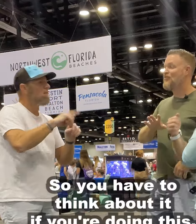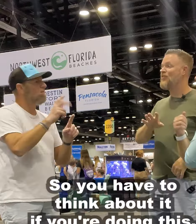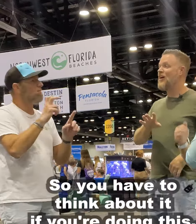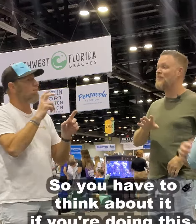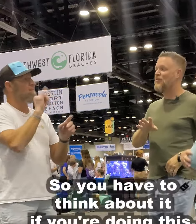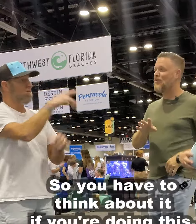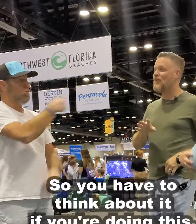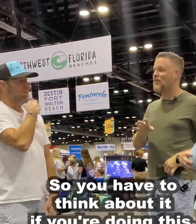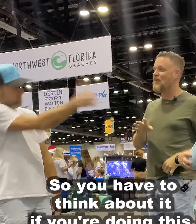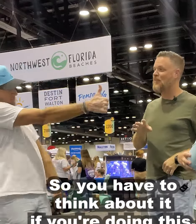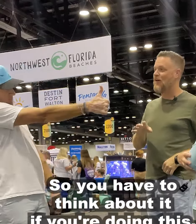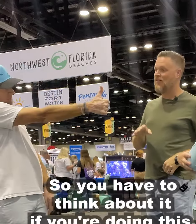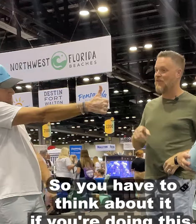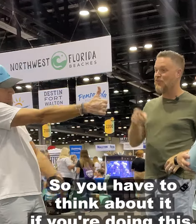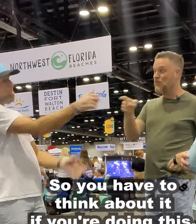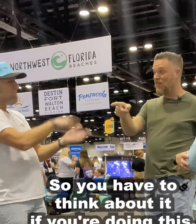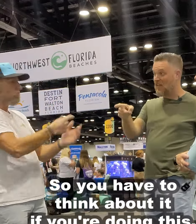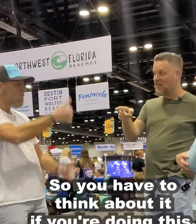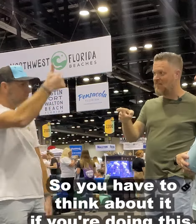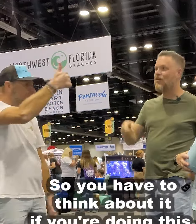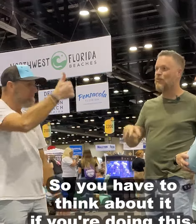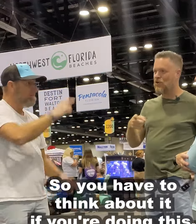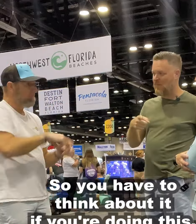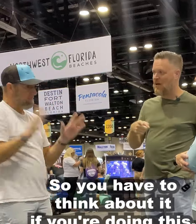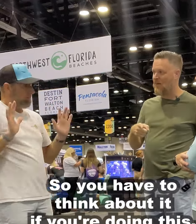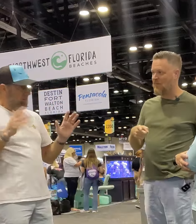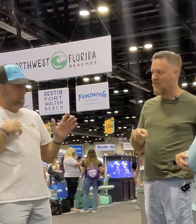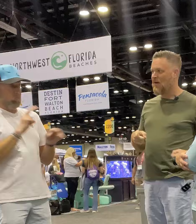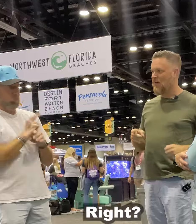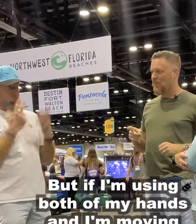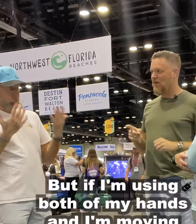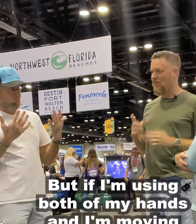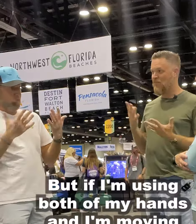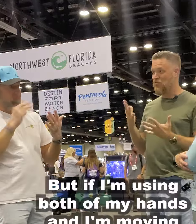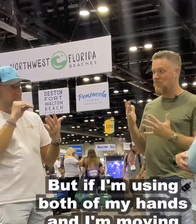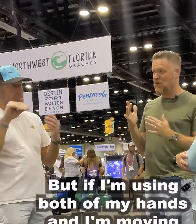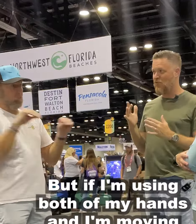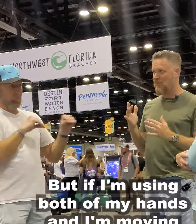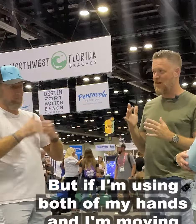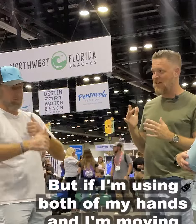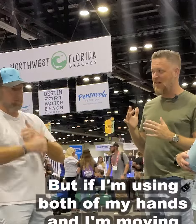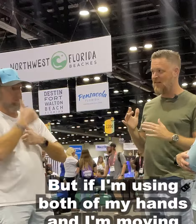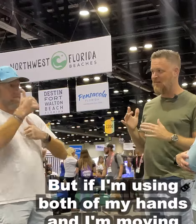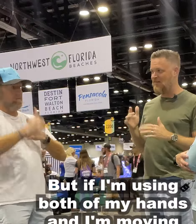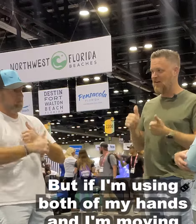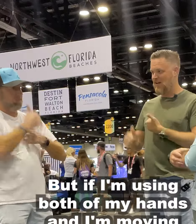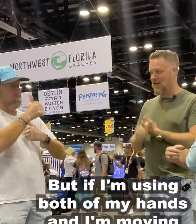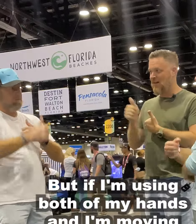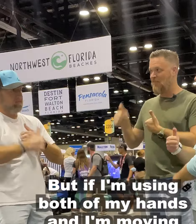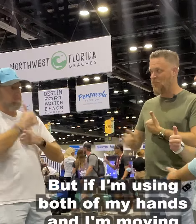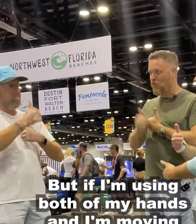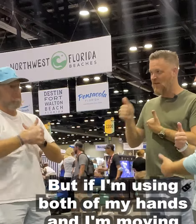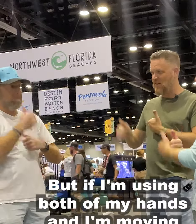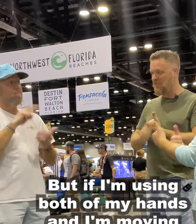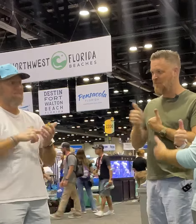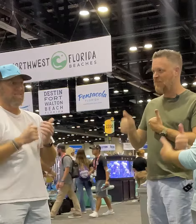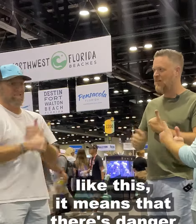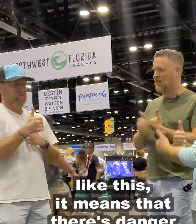So, you have to think about it. If you're doing this, we're coming up. Right. But if I'm using both of my hands and I'm moving them like